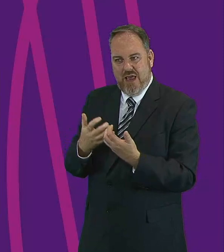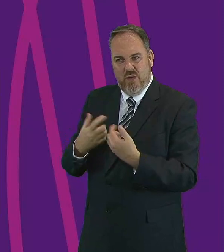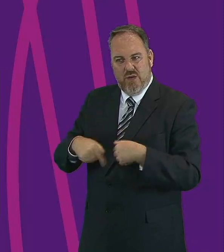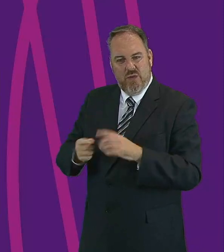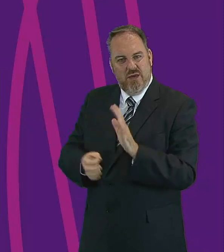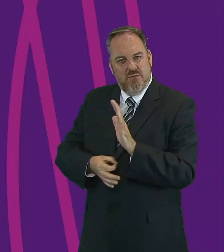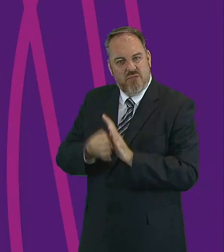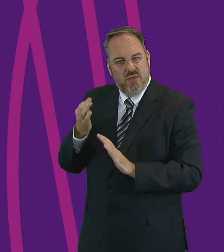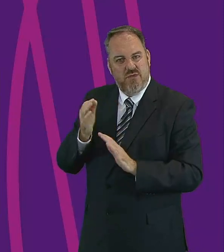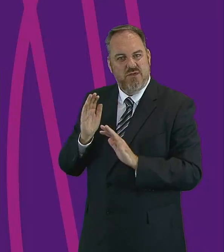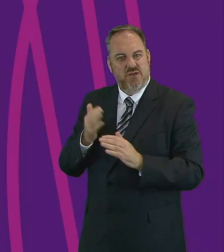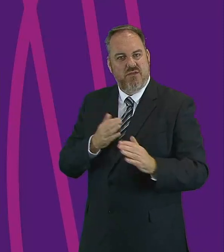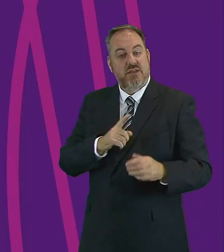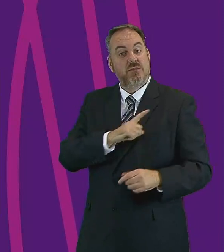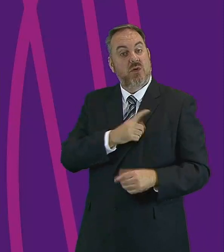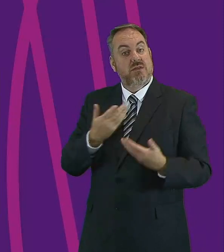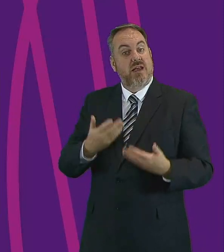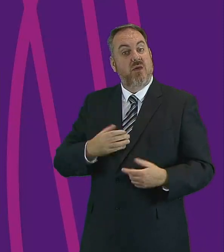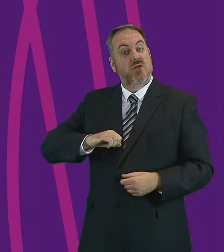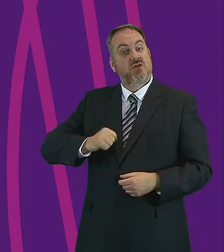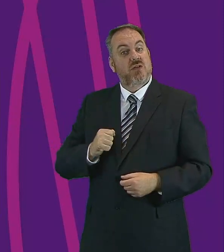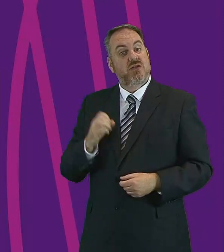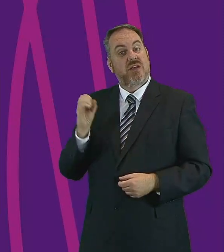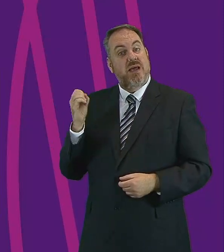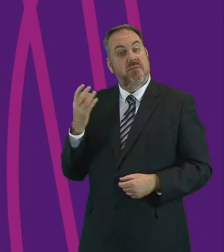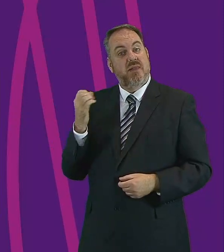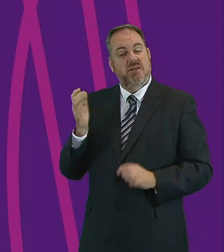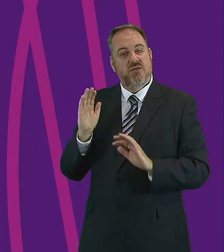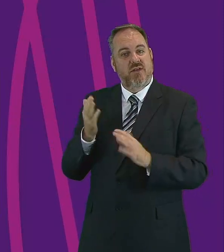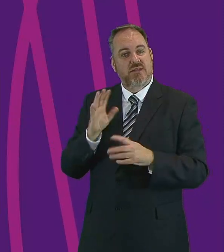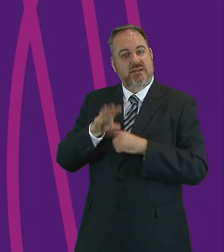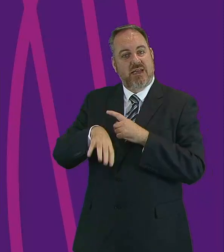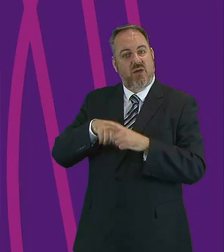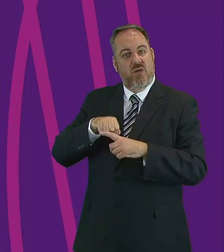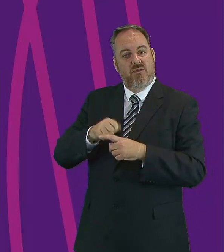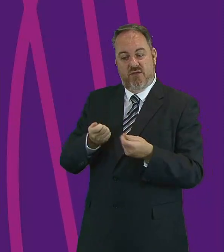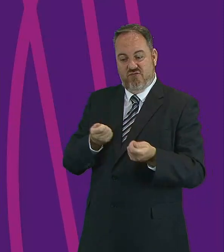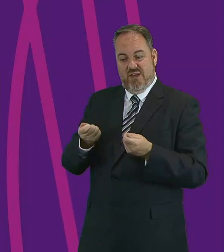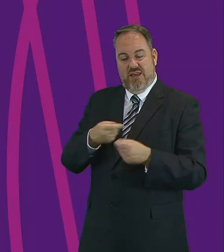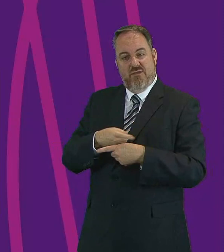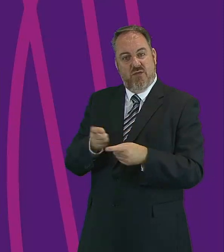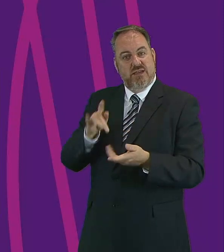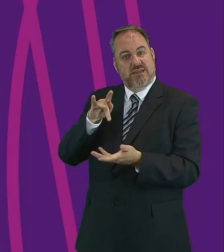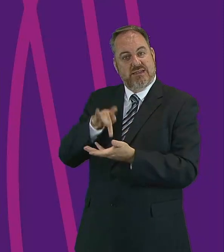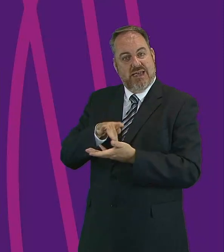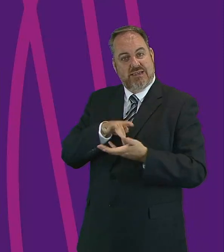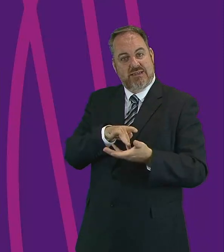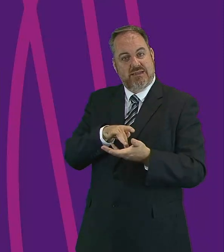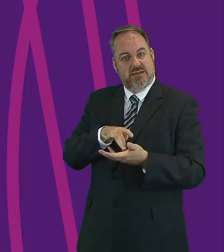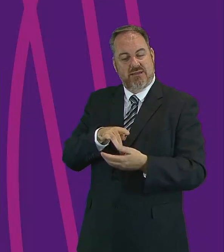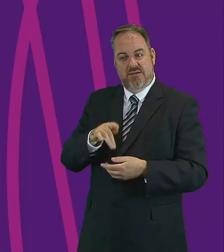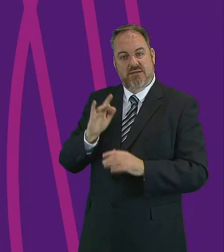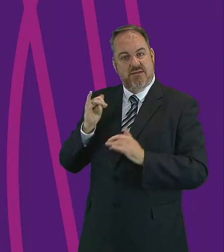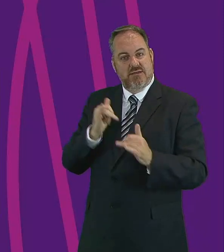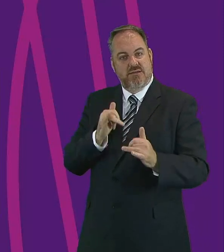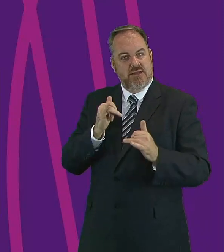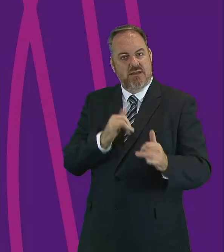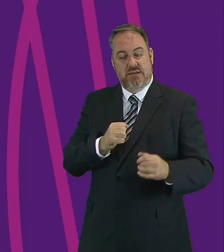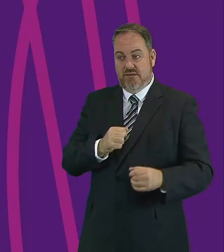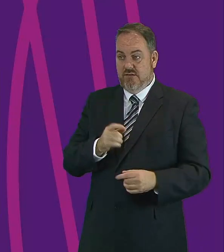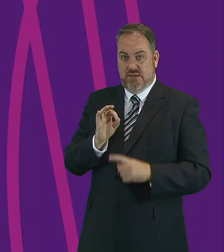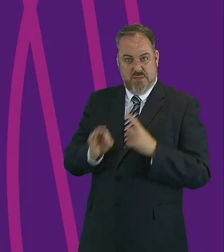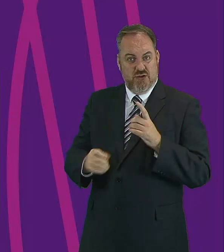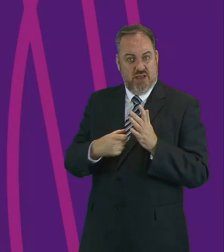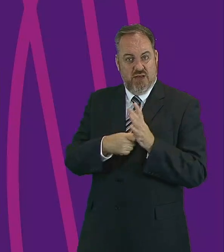expect now that the Scottish Ambulance Service is assuming responsibility for these test sites such as Ravenscraig in my